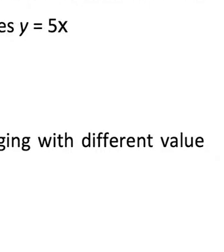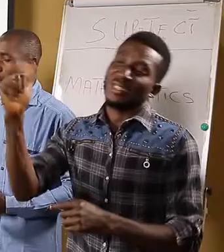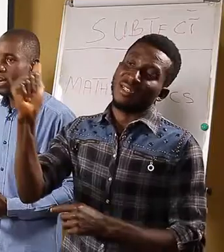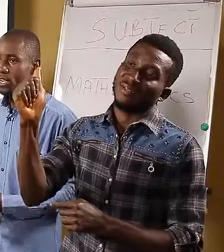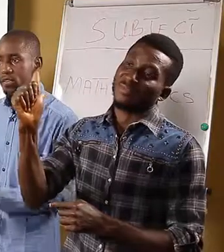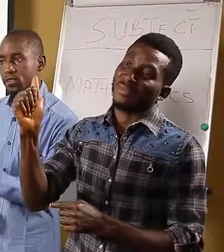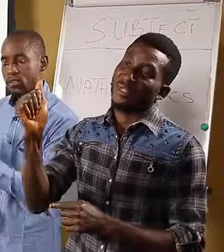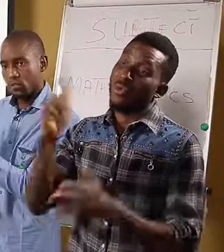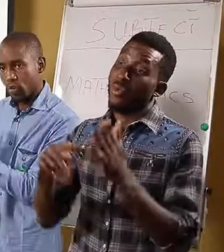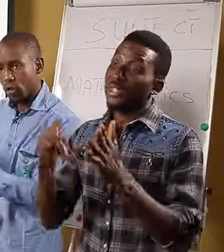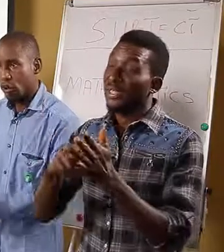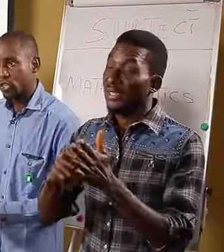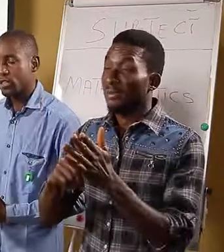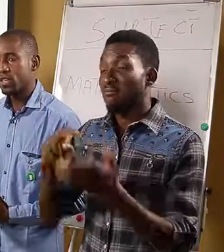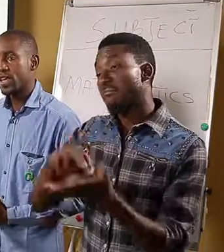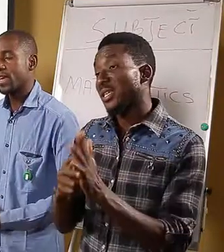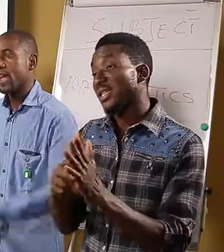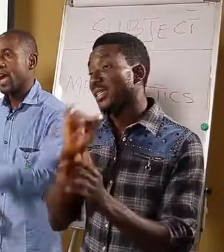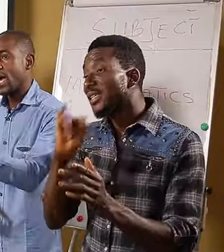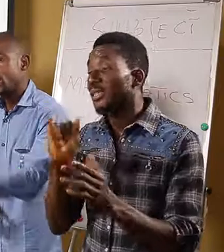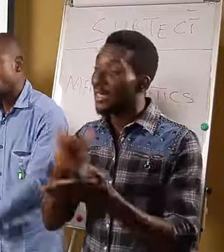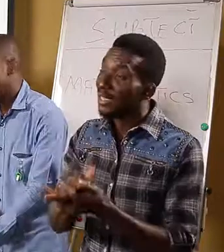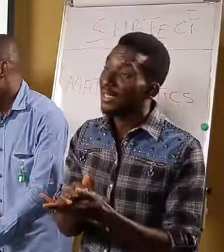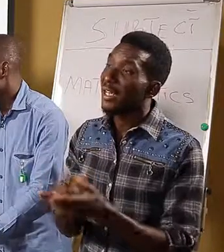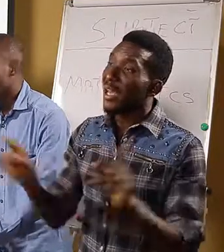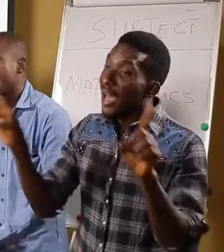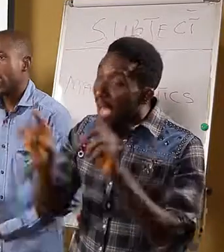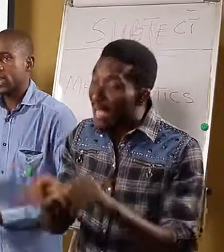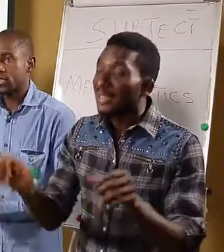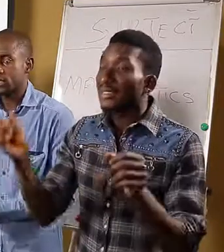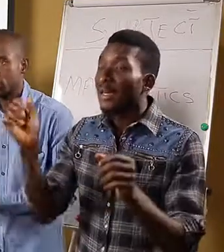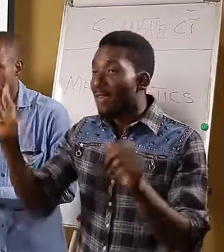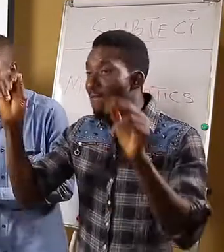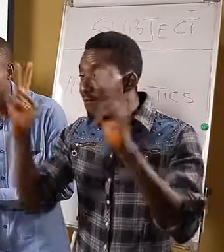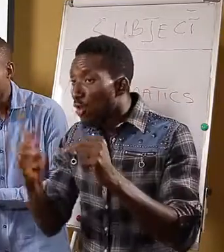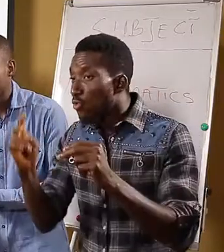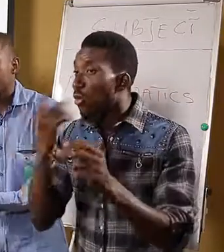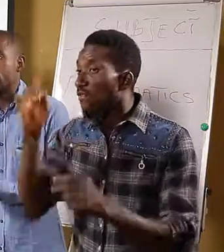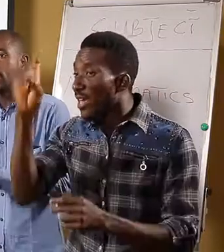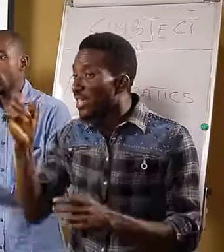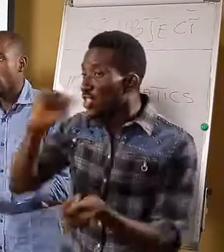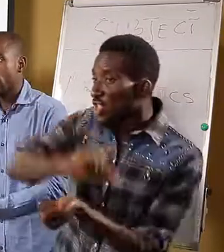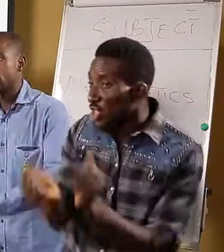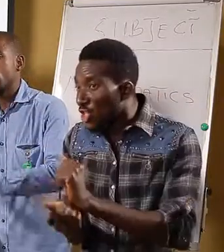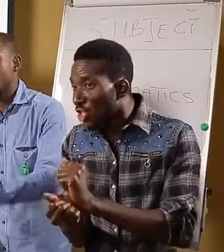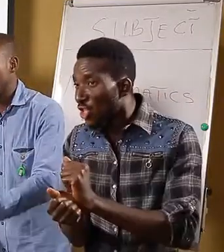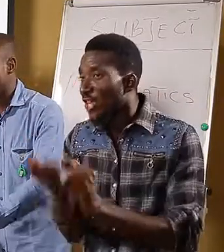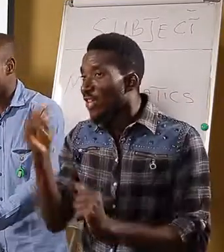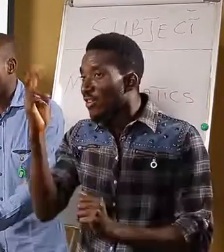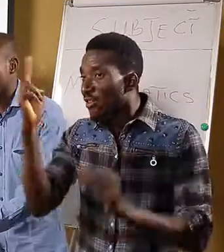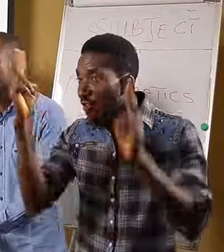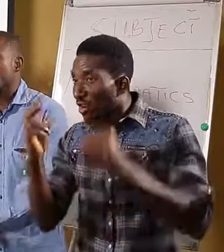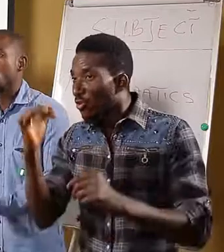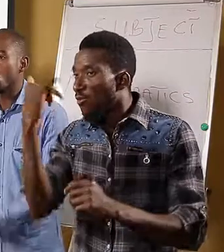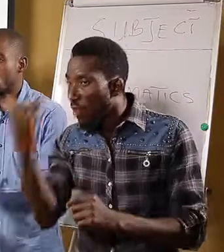10. What this simple equation is saying, as the value of x changes, likewise the values